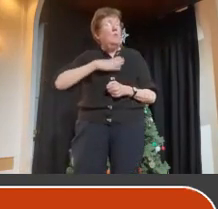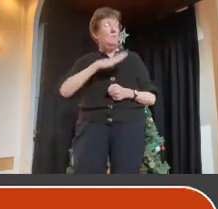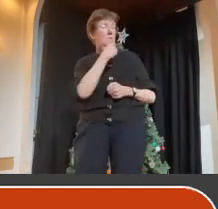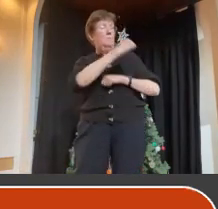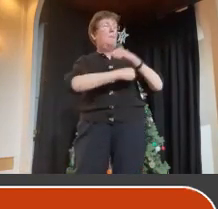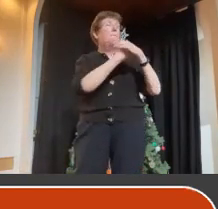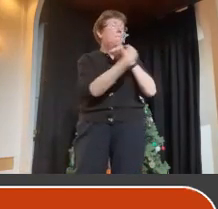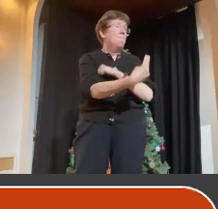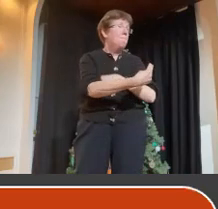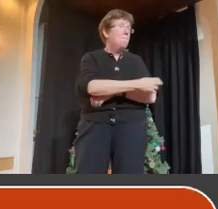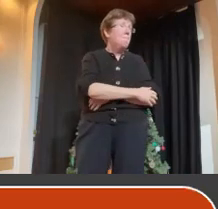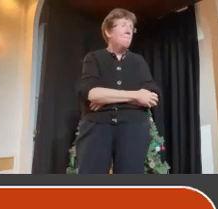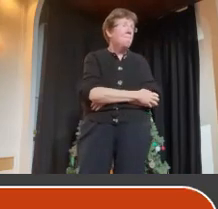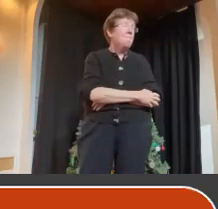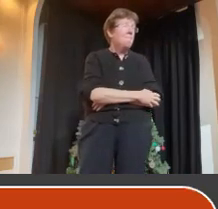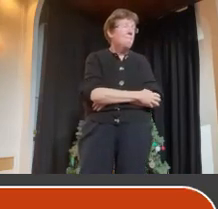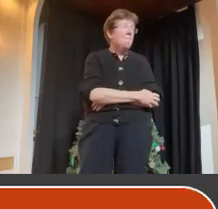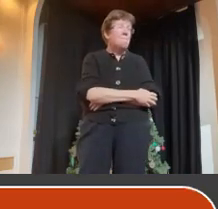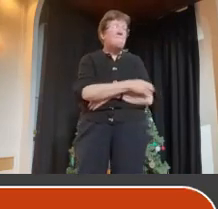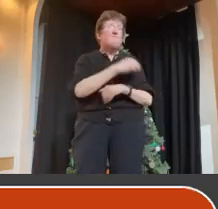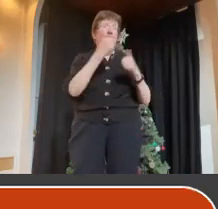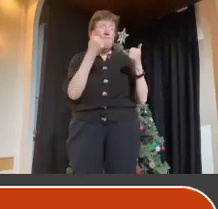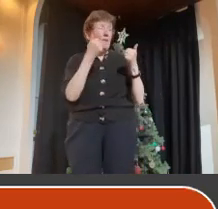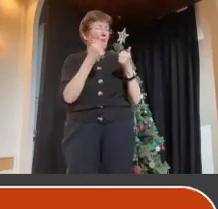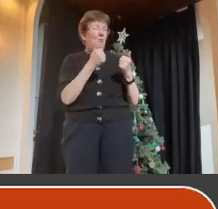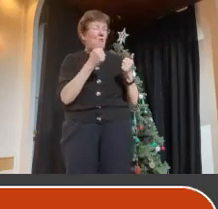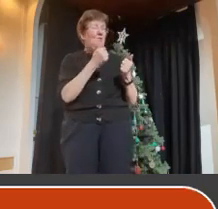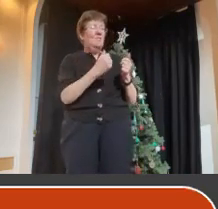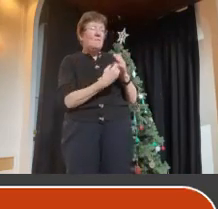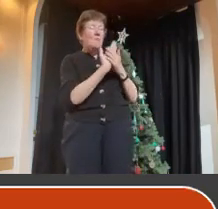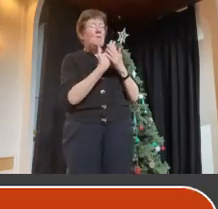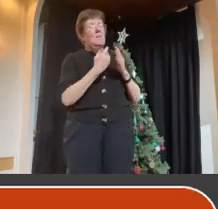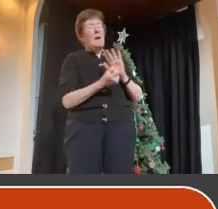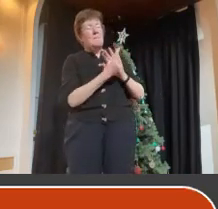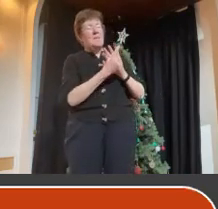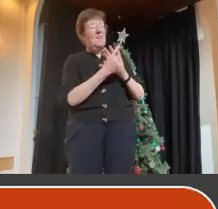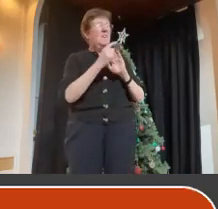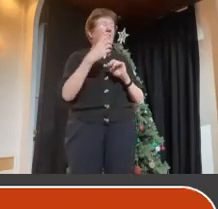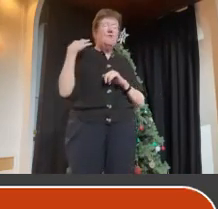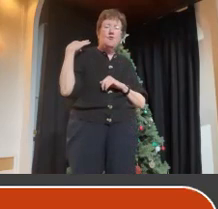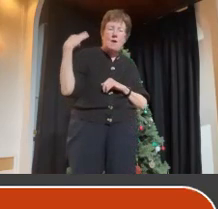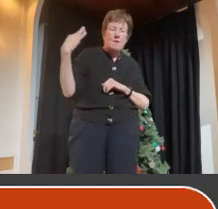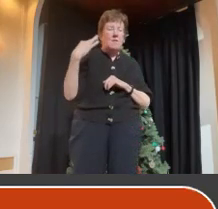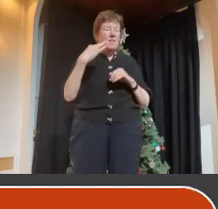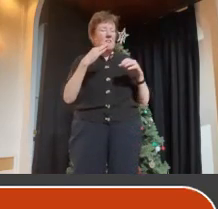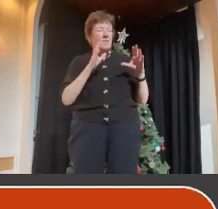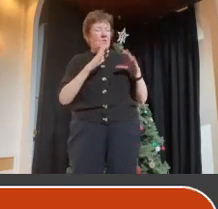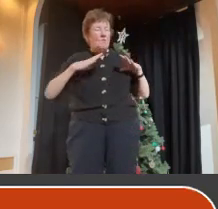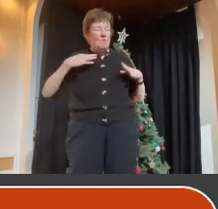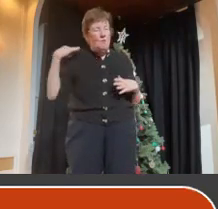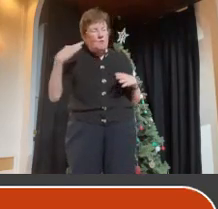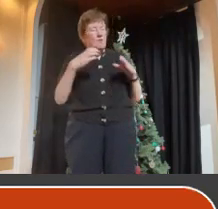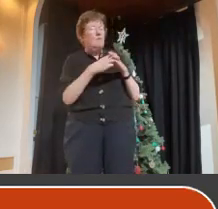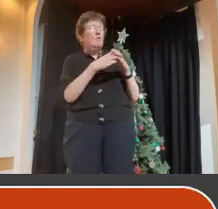years support for the family, where they want them to become bilingual. And that was great to see that there's that development there.